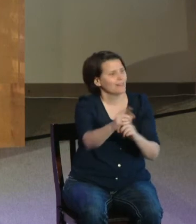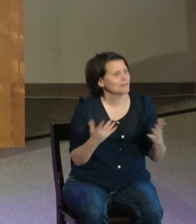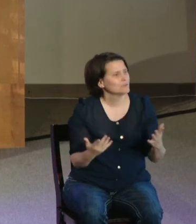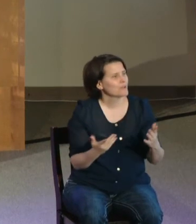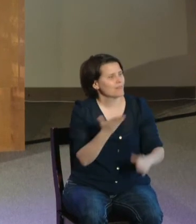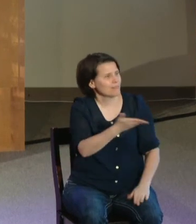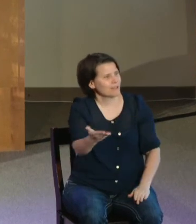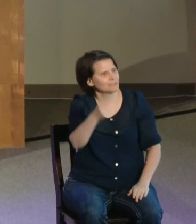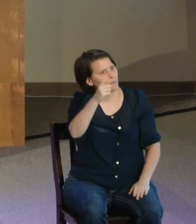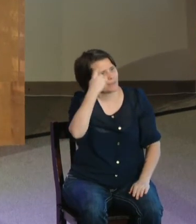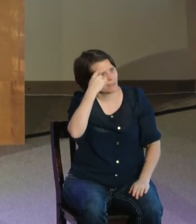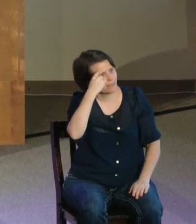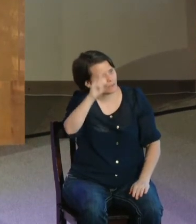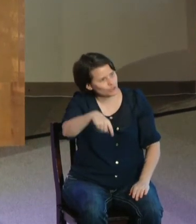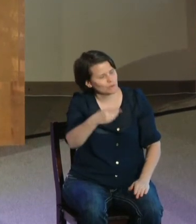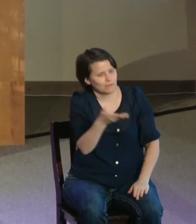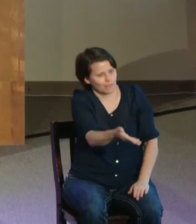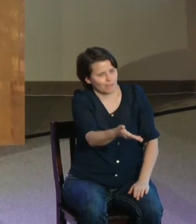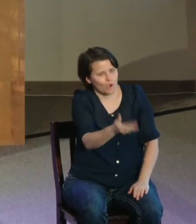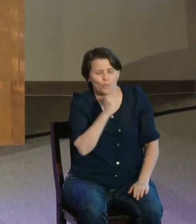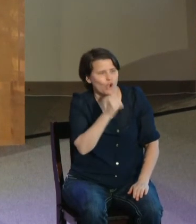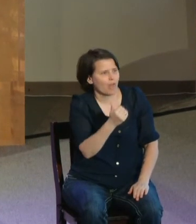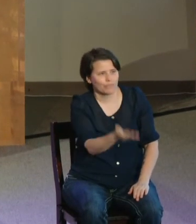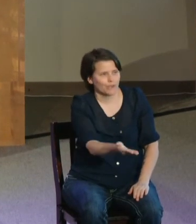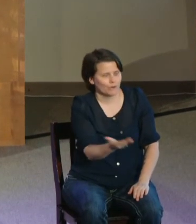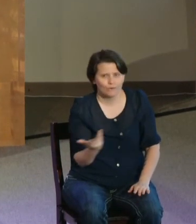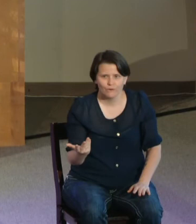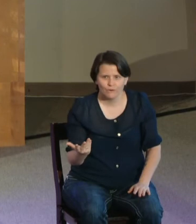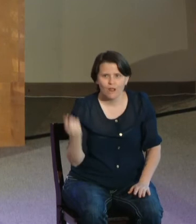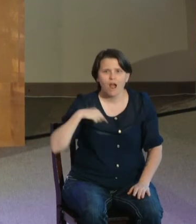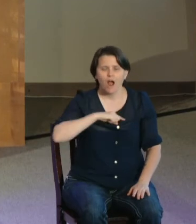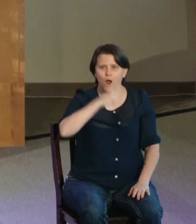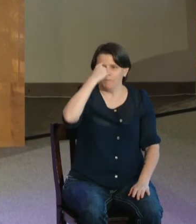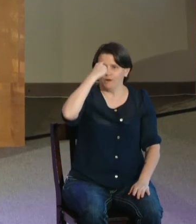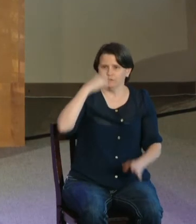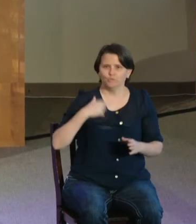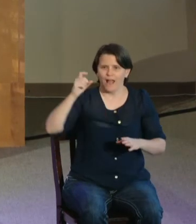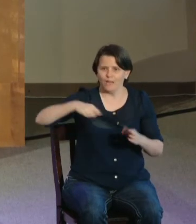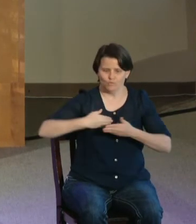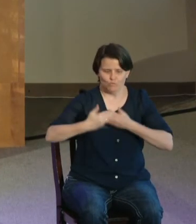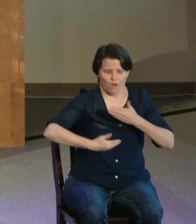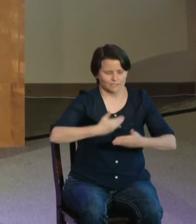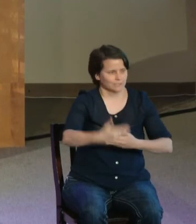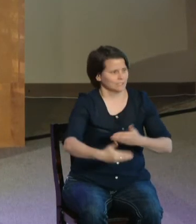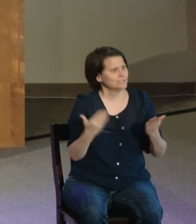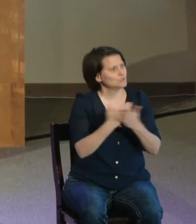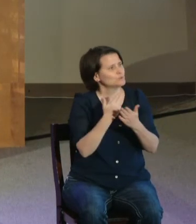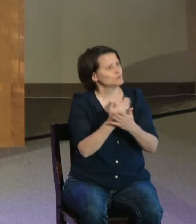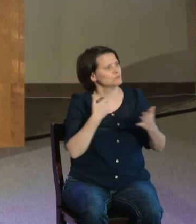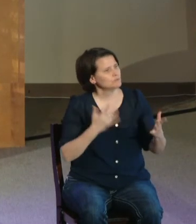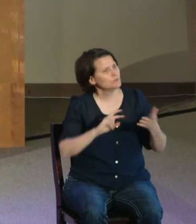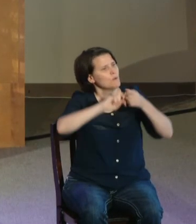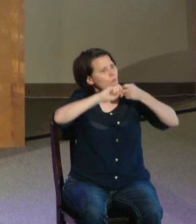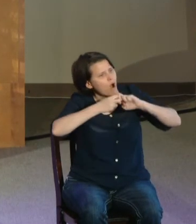there weren't there. Our brains were forced to process each new dilemma or situation. And for the